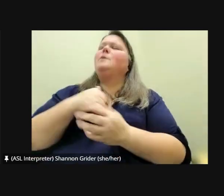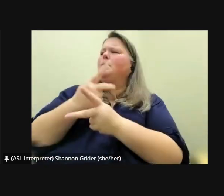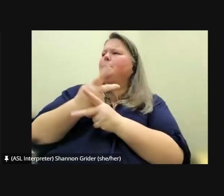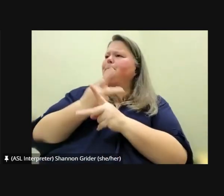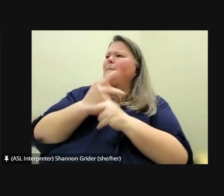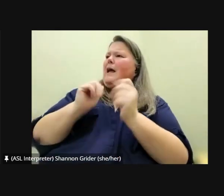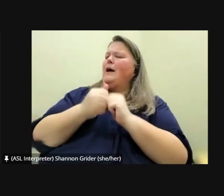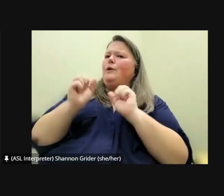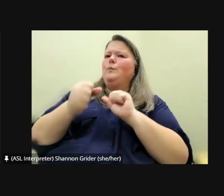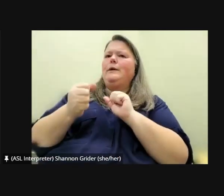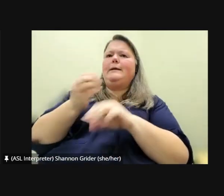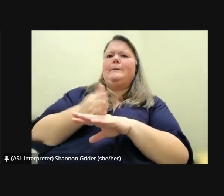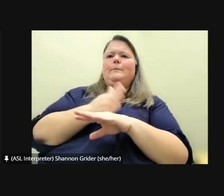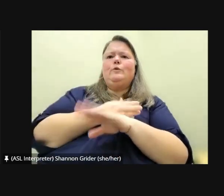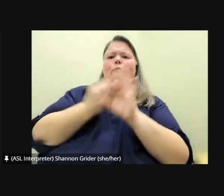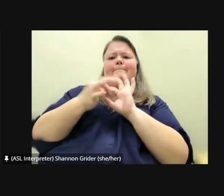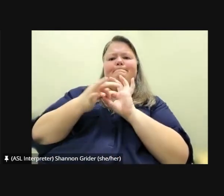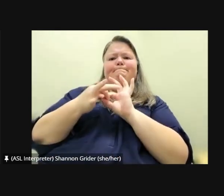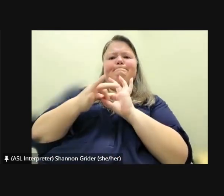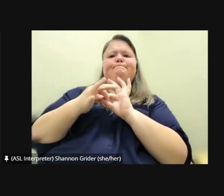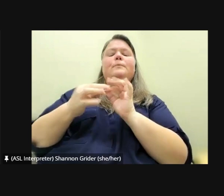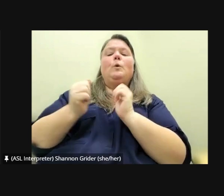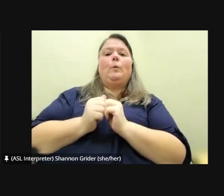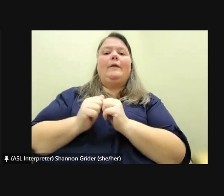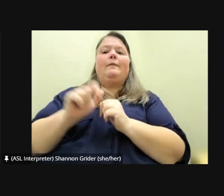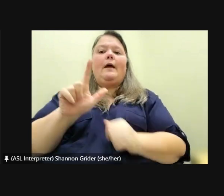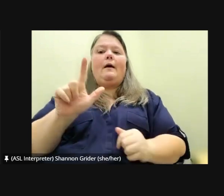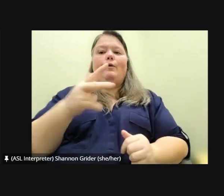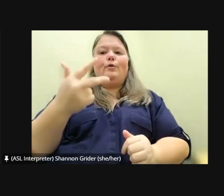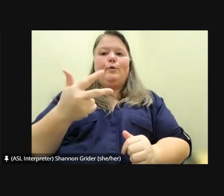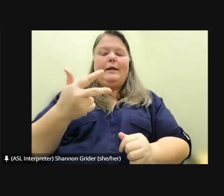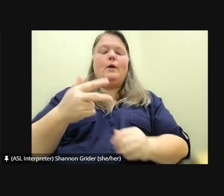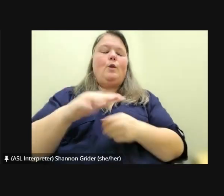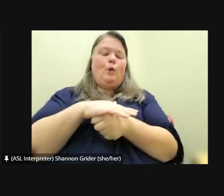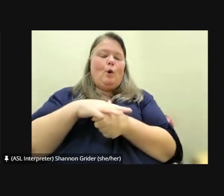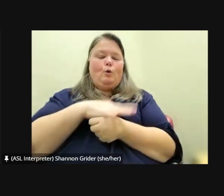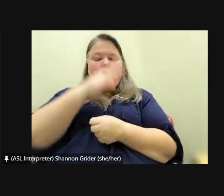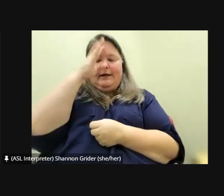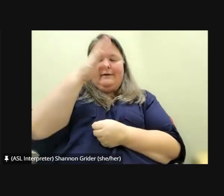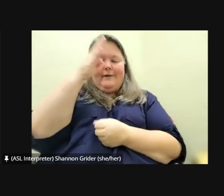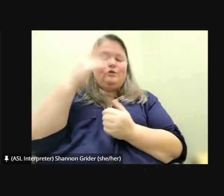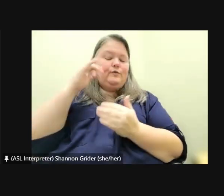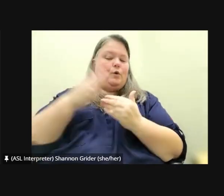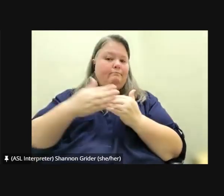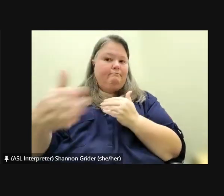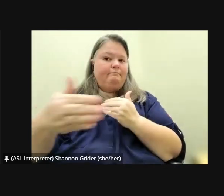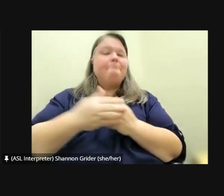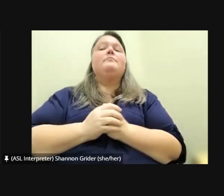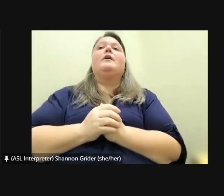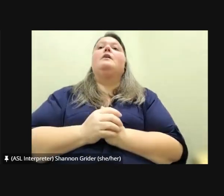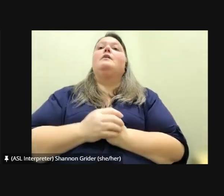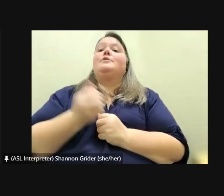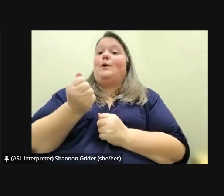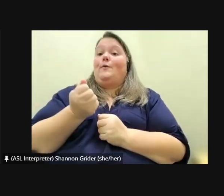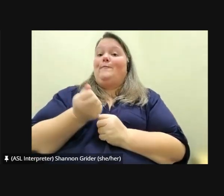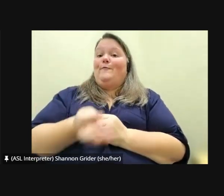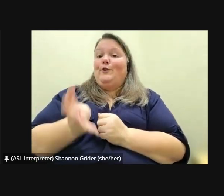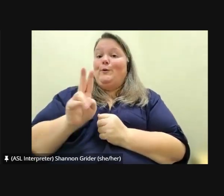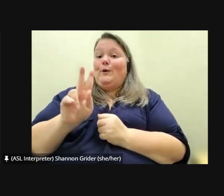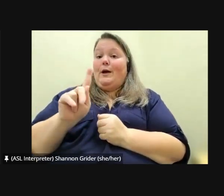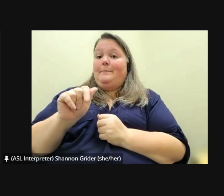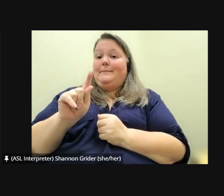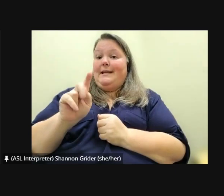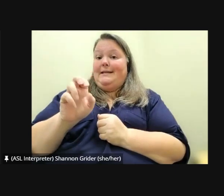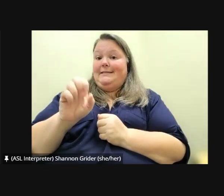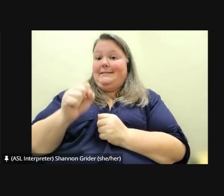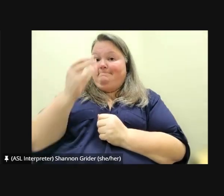those L3 local innovators in this work moving forward. And so a couple updates to share there. So first,